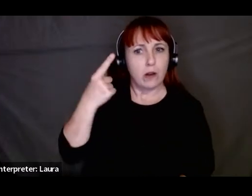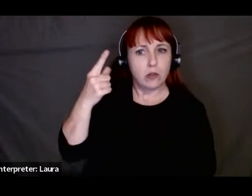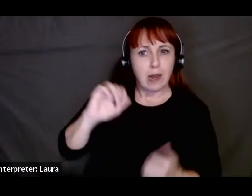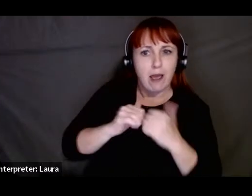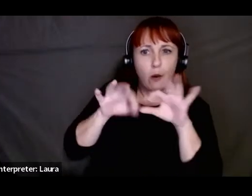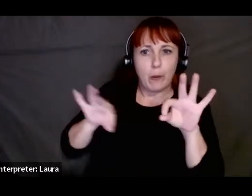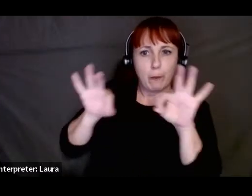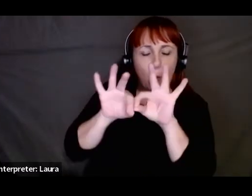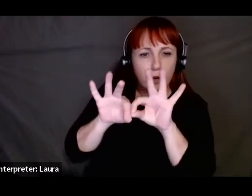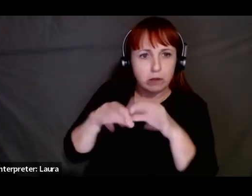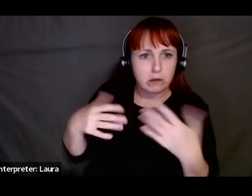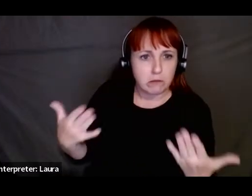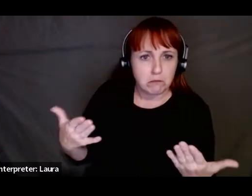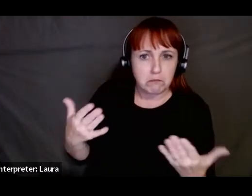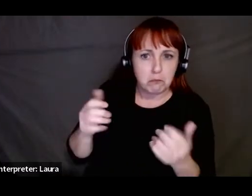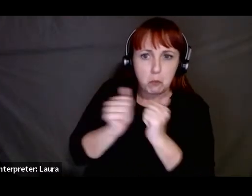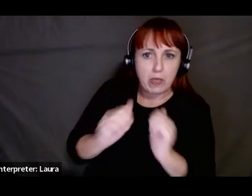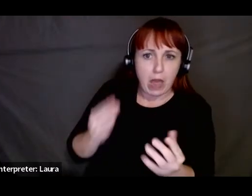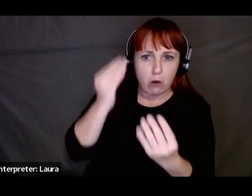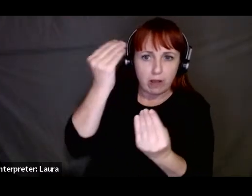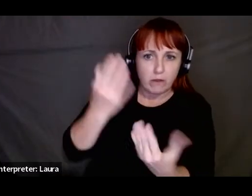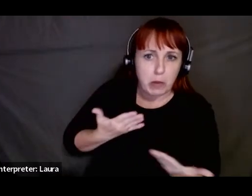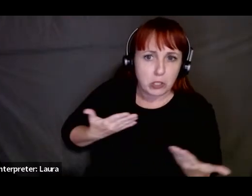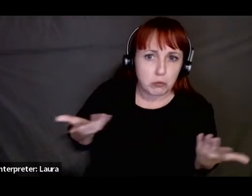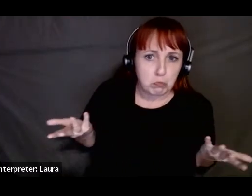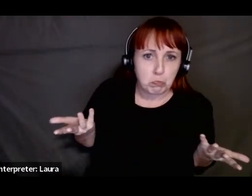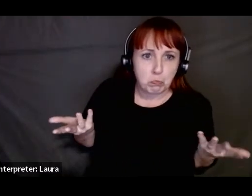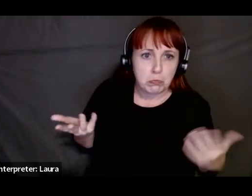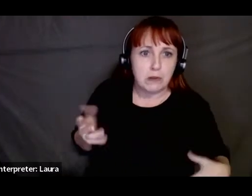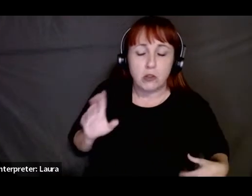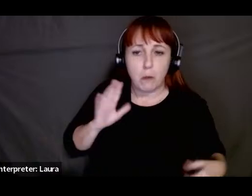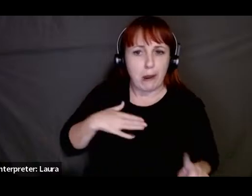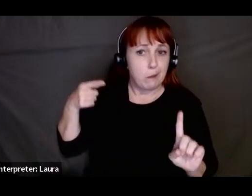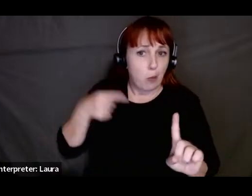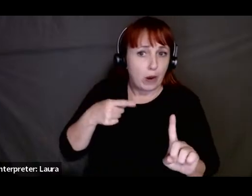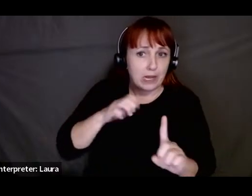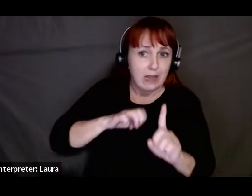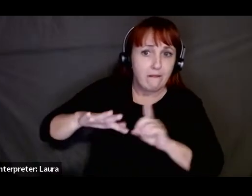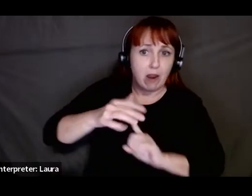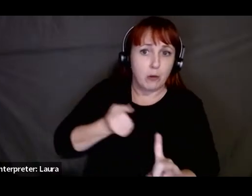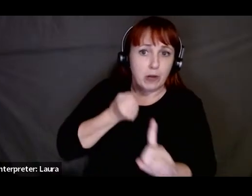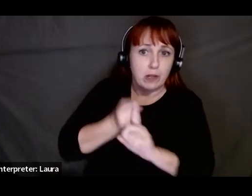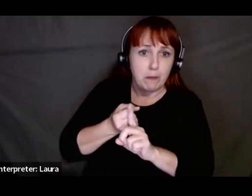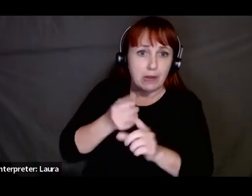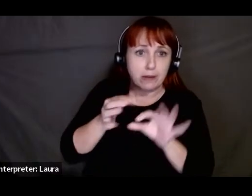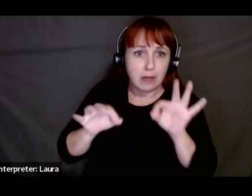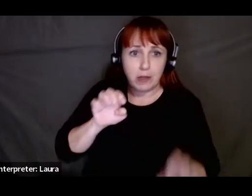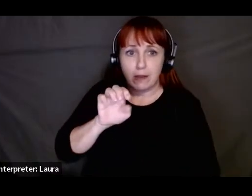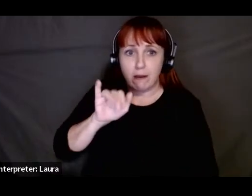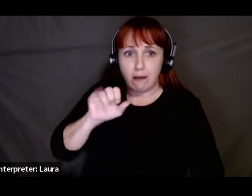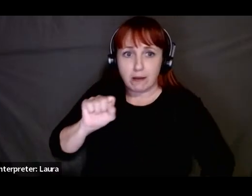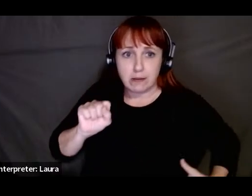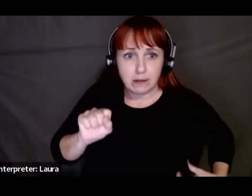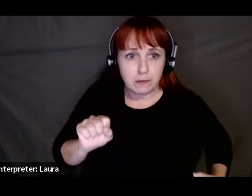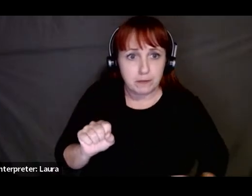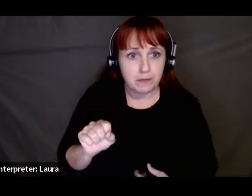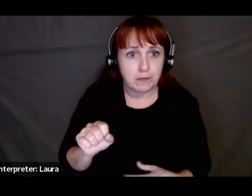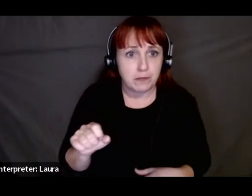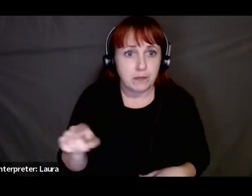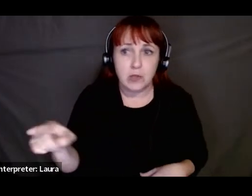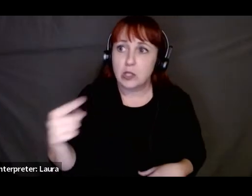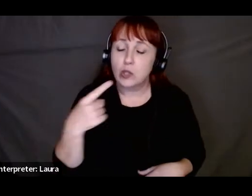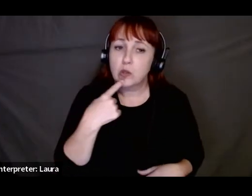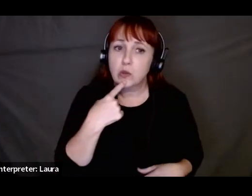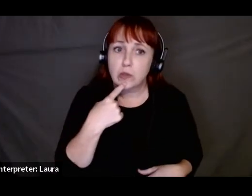importance without the information coming out. So to get to the point, which is the environmental impact statement. Statements like this one here on